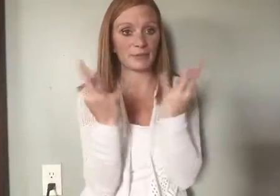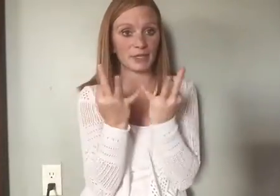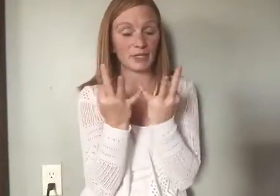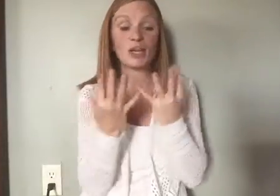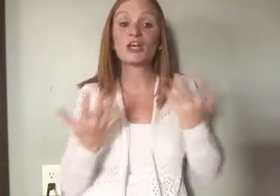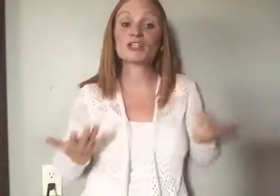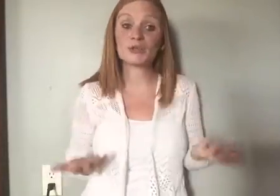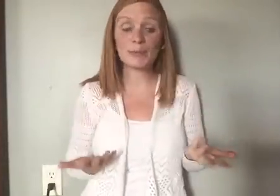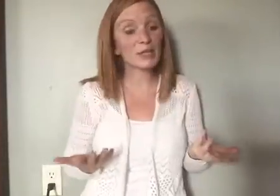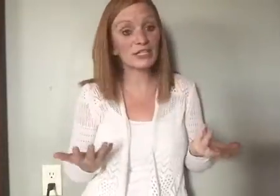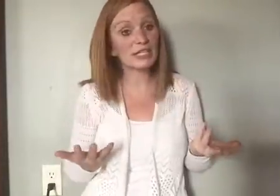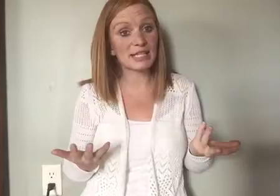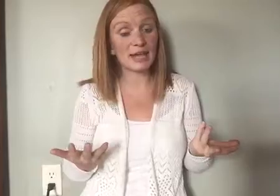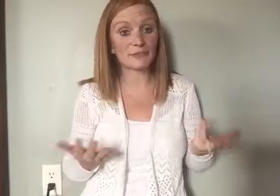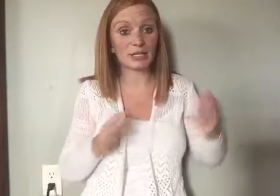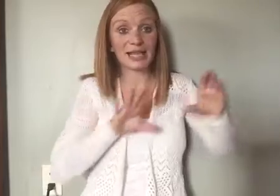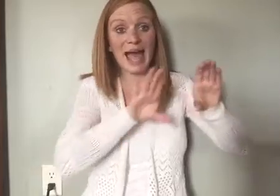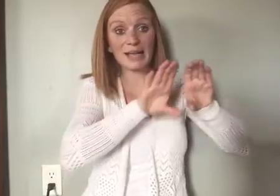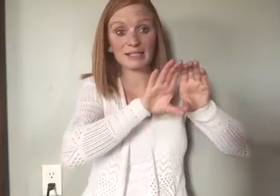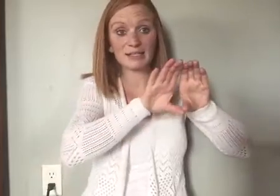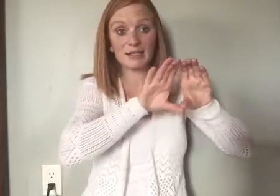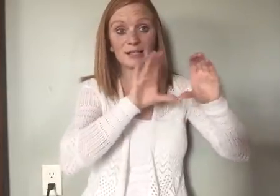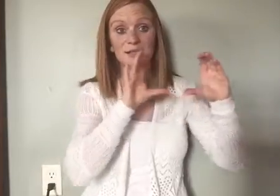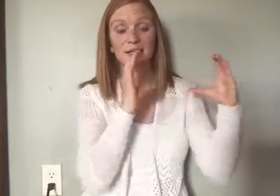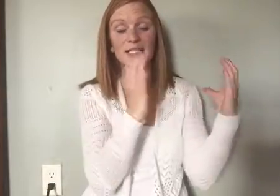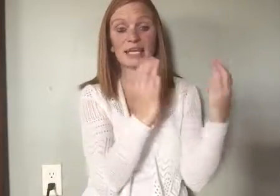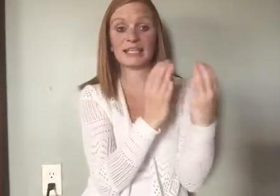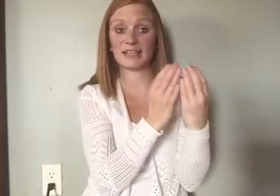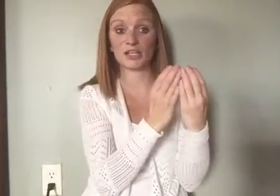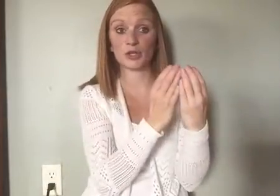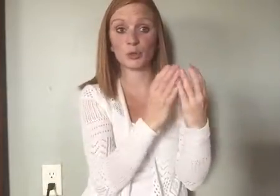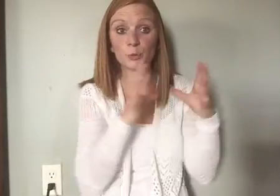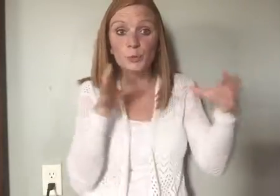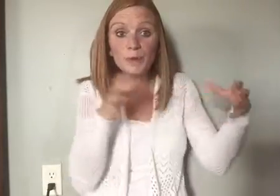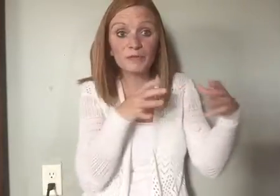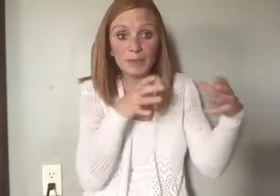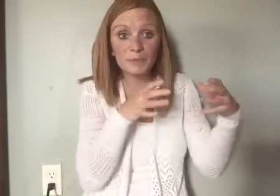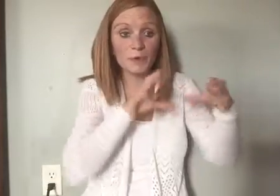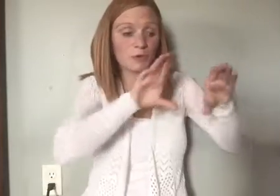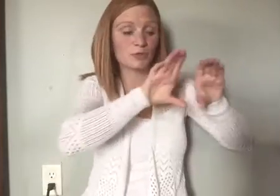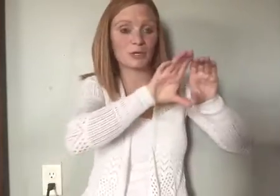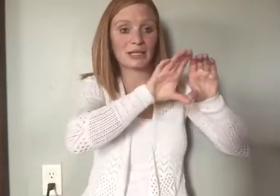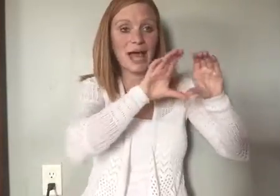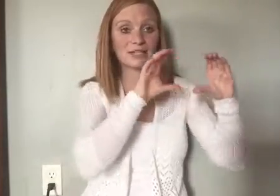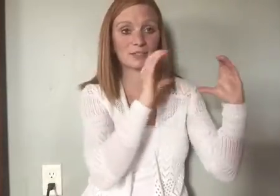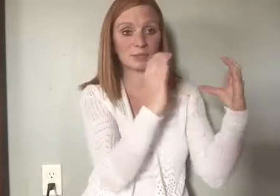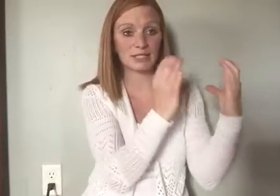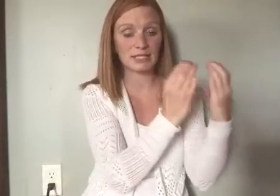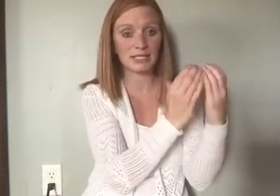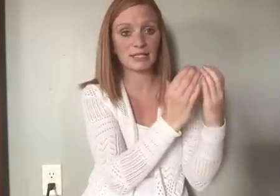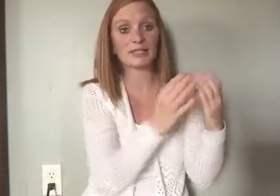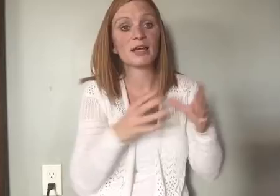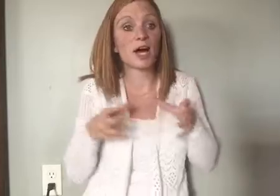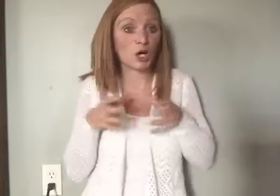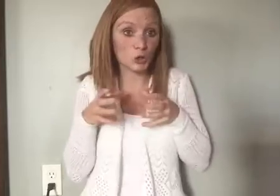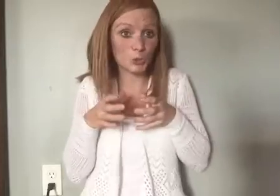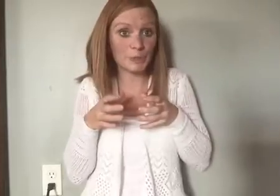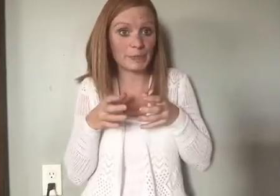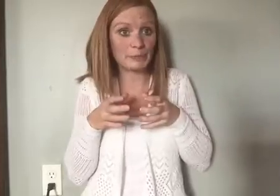family. So similar to the sign for class, it's the idea that it's a group of people. So class is with C's, a group of people,